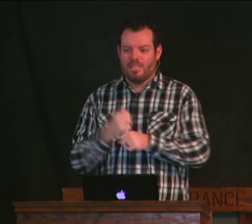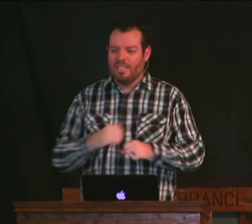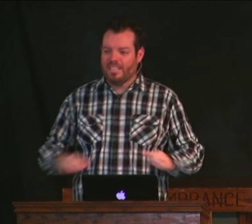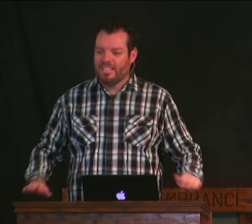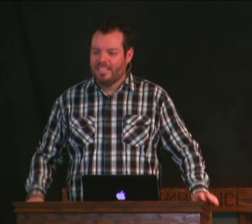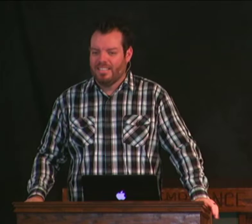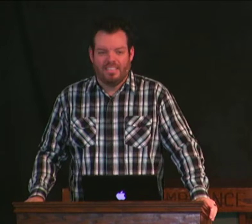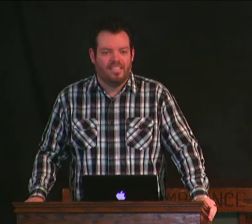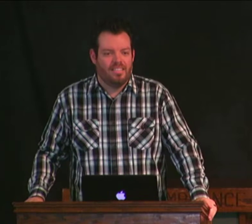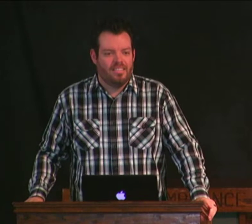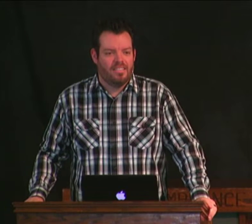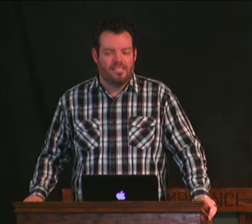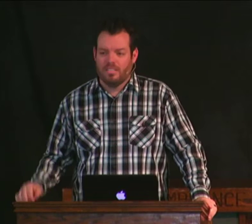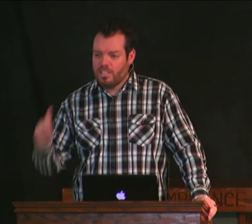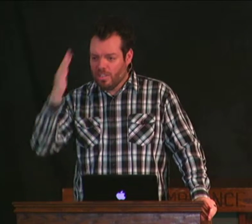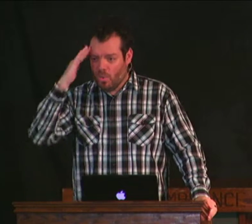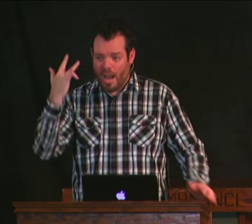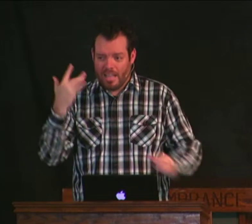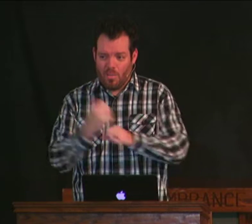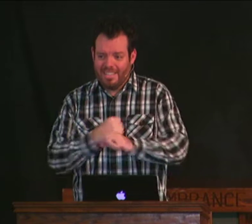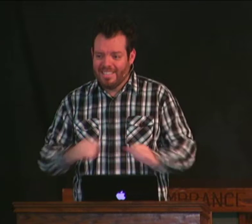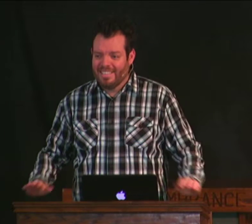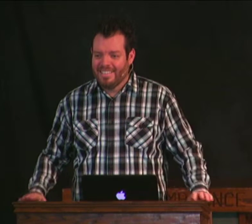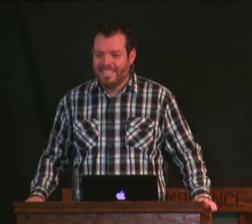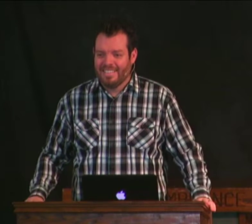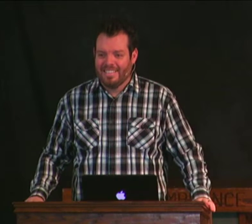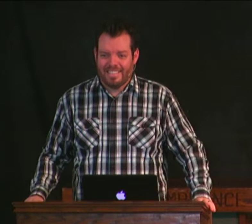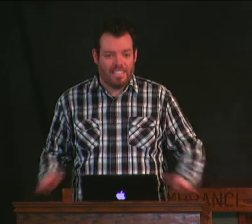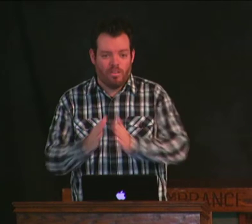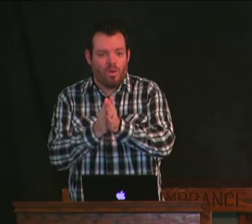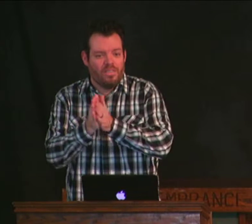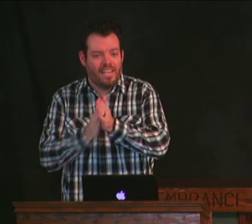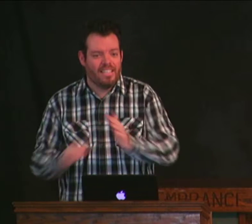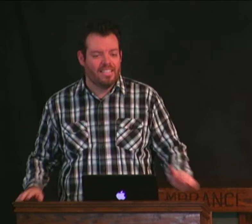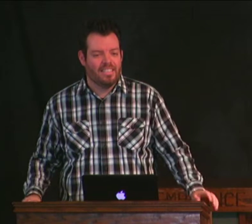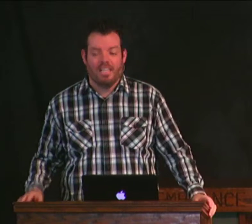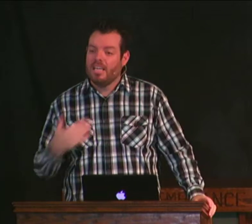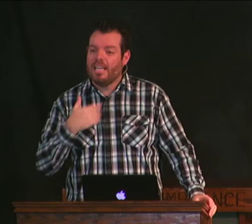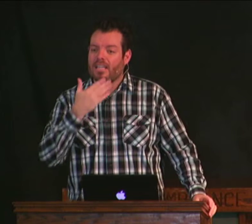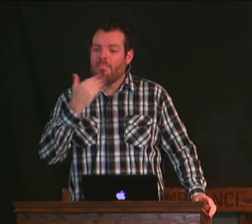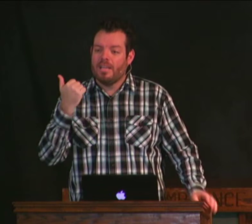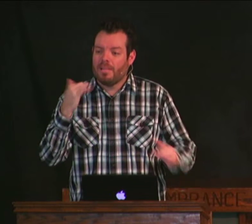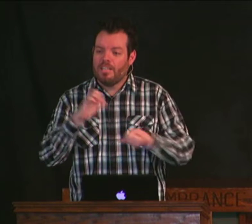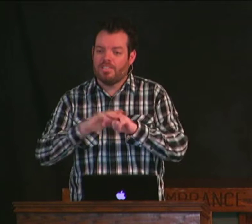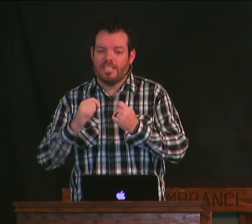winning? Do you know why they won? Because they were motivated and they had the best players on the